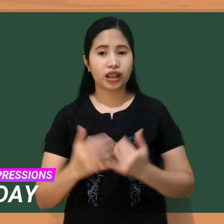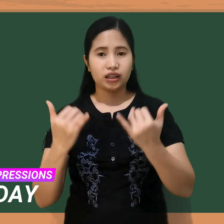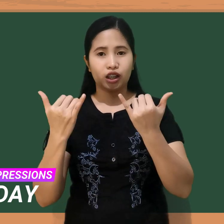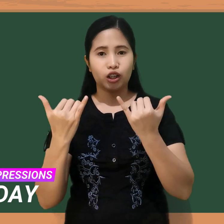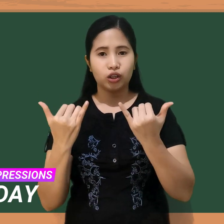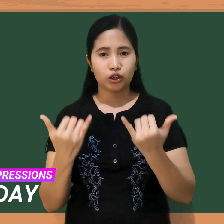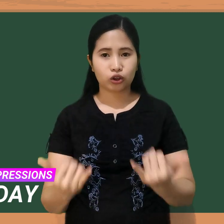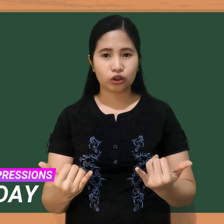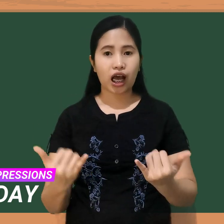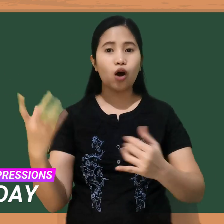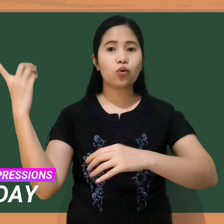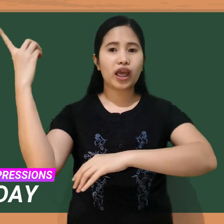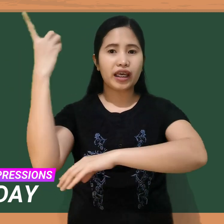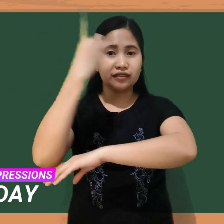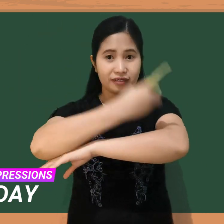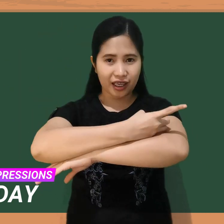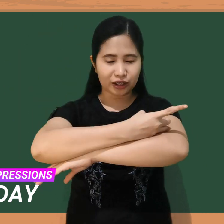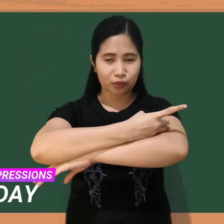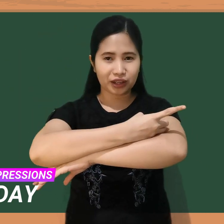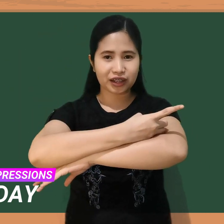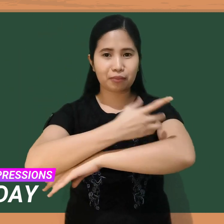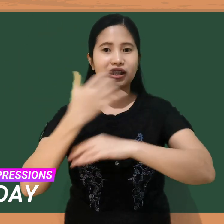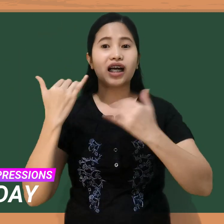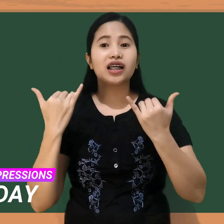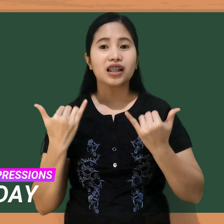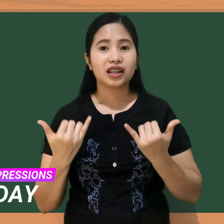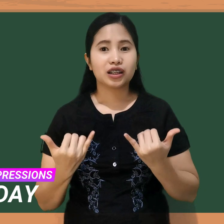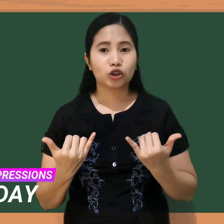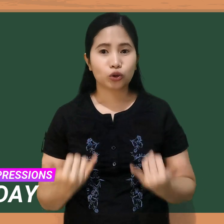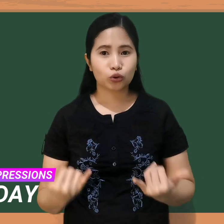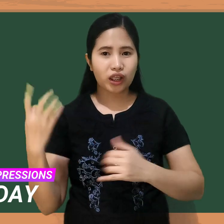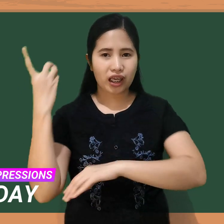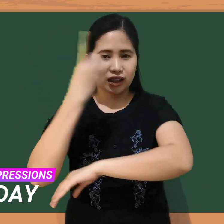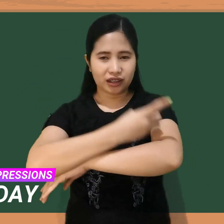today. Now and day. So, pinagsama siyang today.